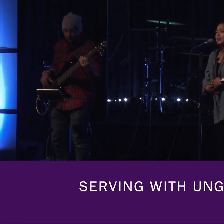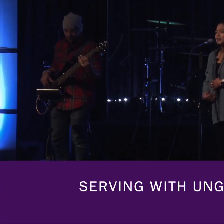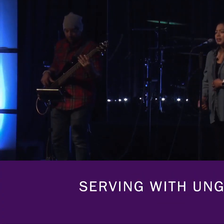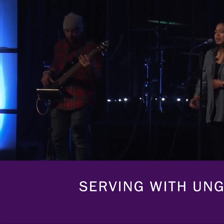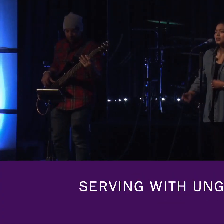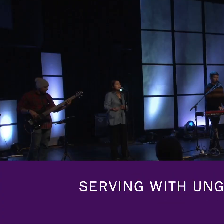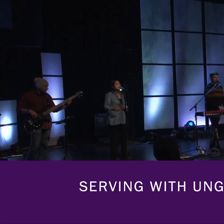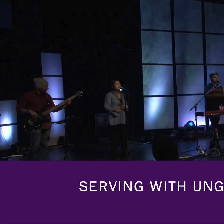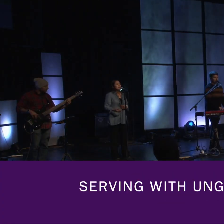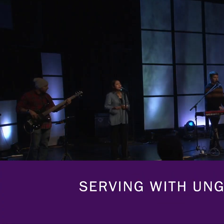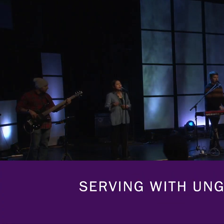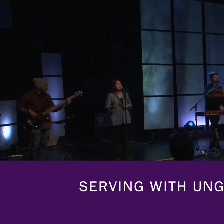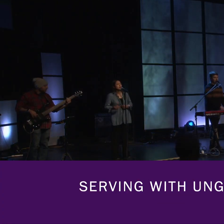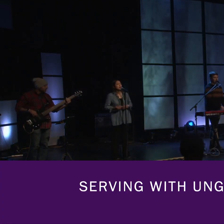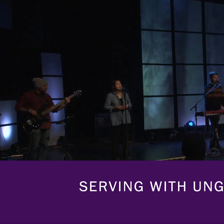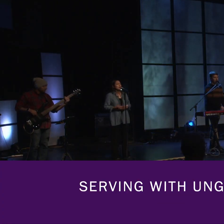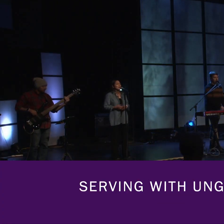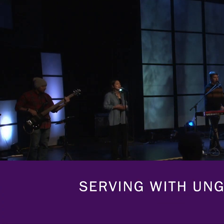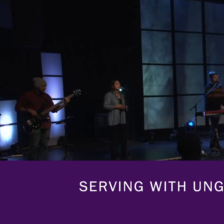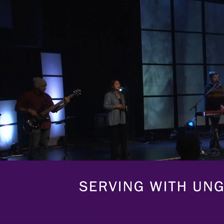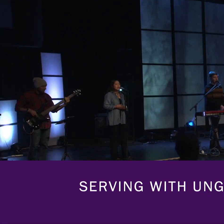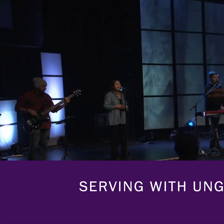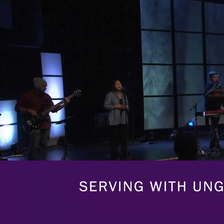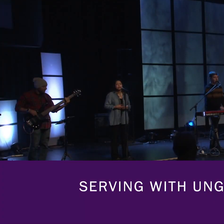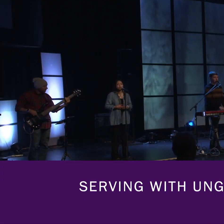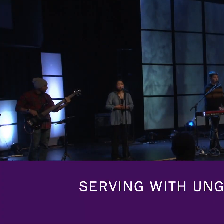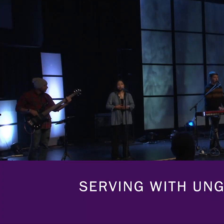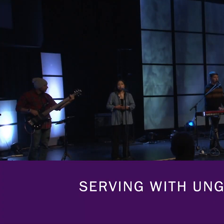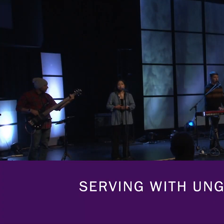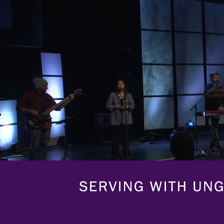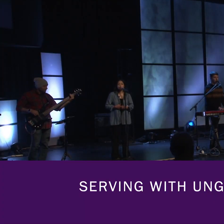unnoticed, serving with unbounded